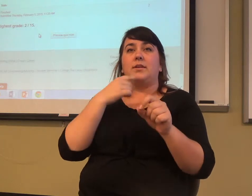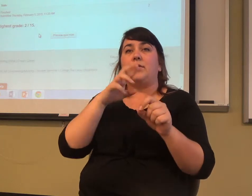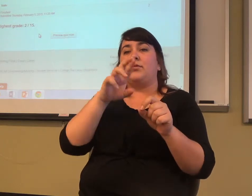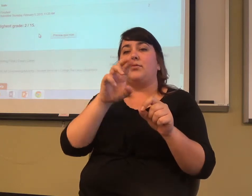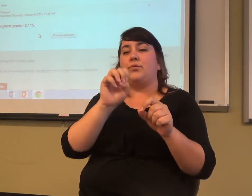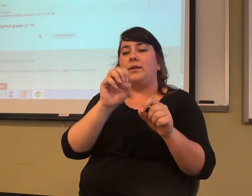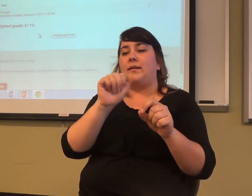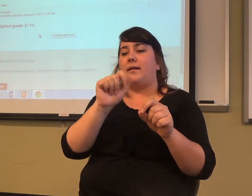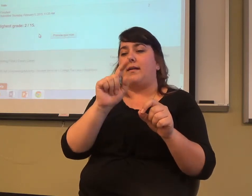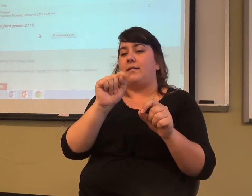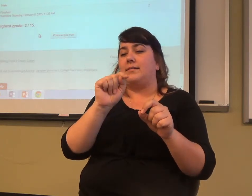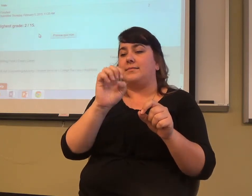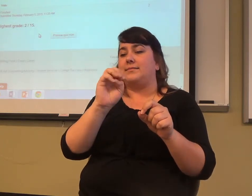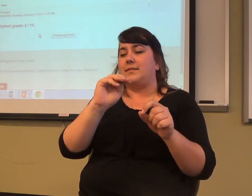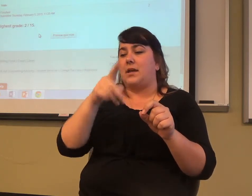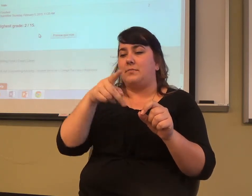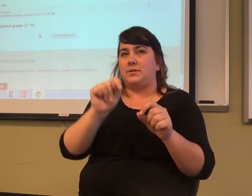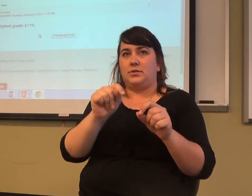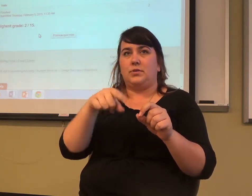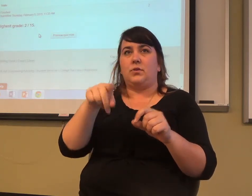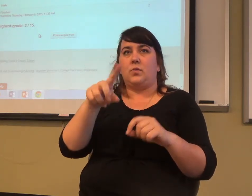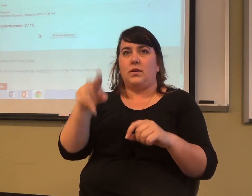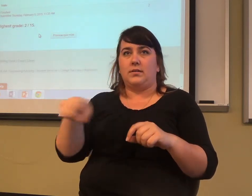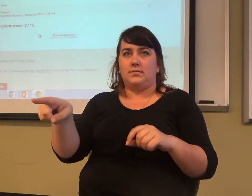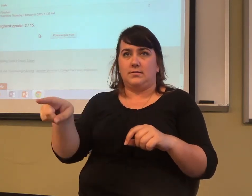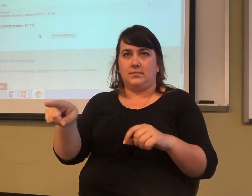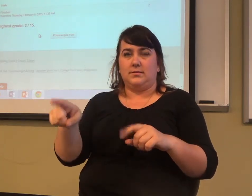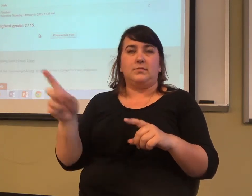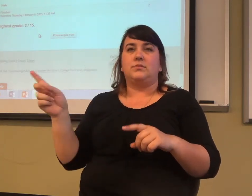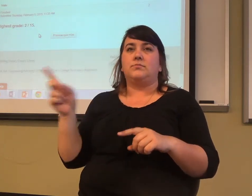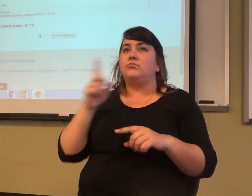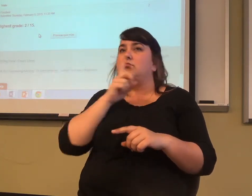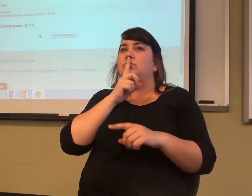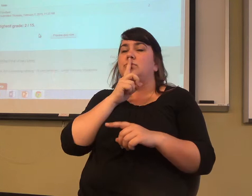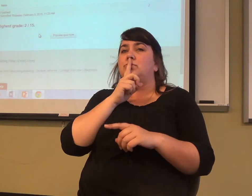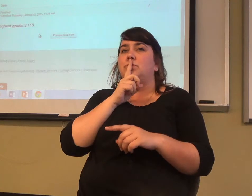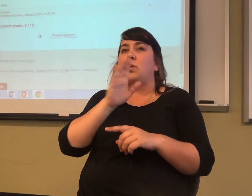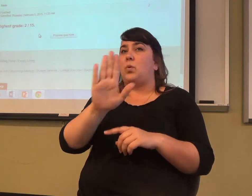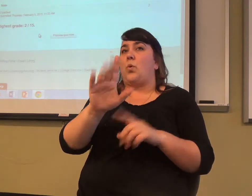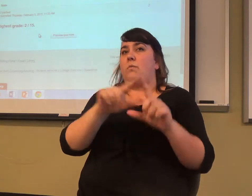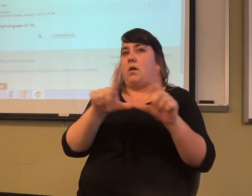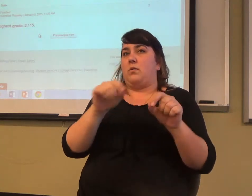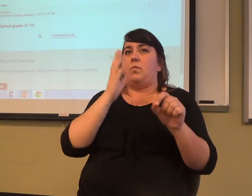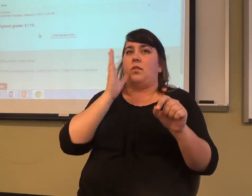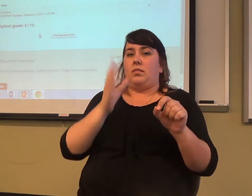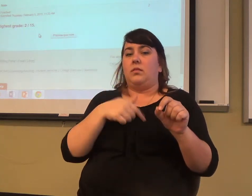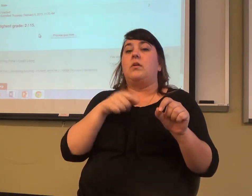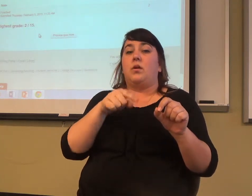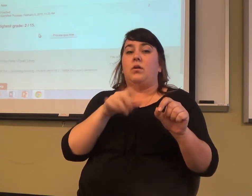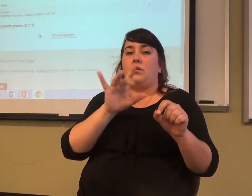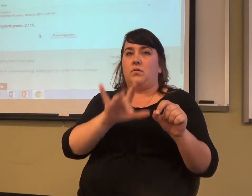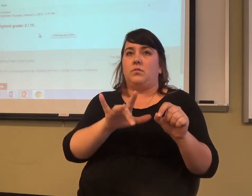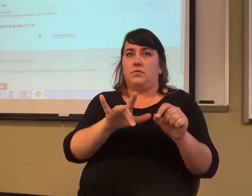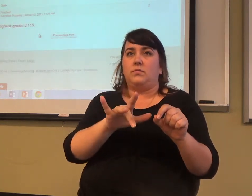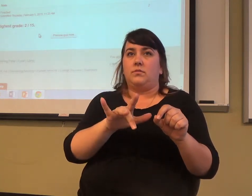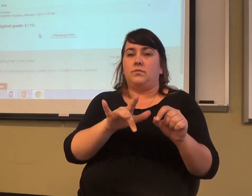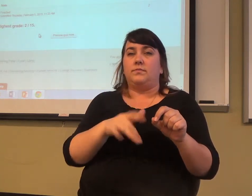So if you need to reattempt the quiz, if you didn't get that 80%, that's what you will click on to try again. There are more questions in our question bank than there